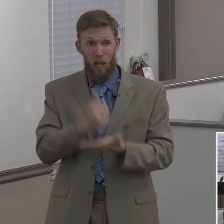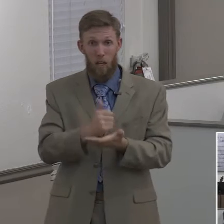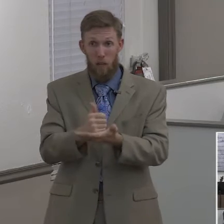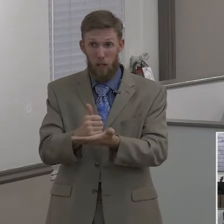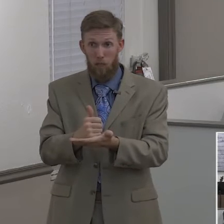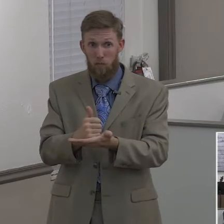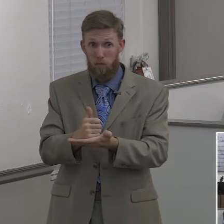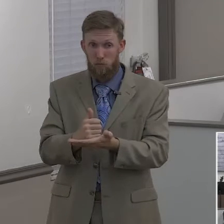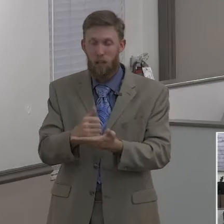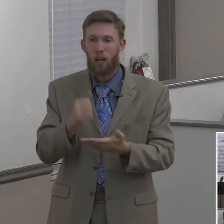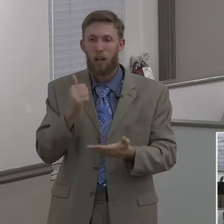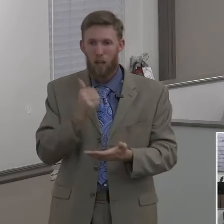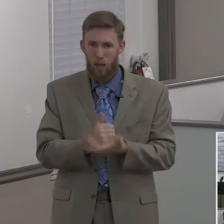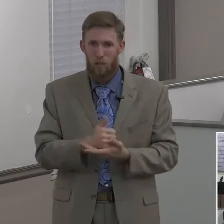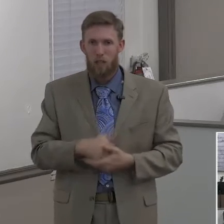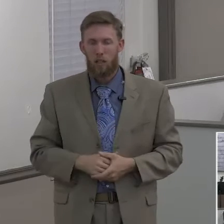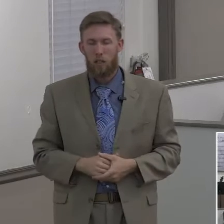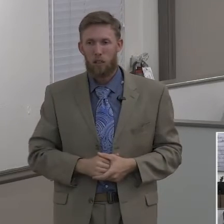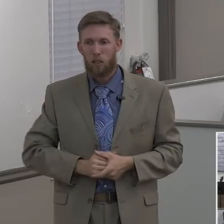Amen?